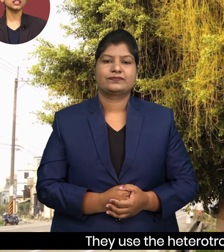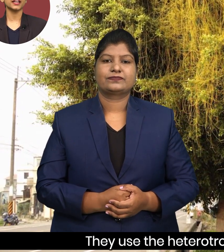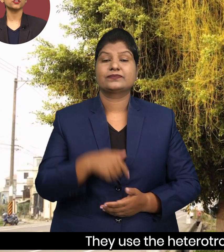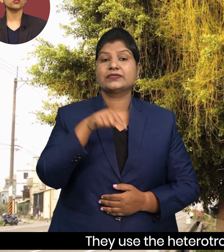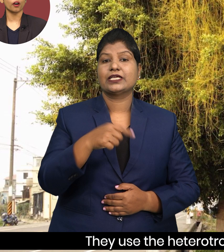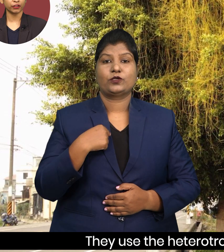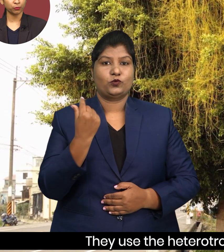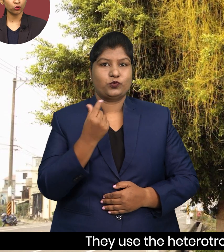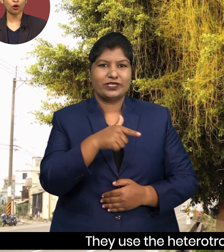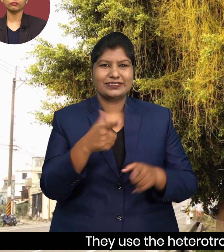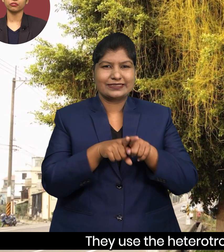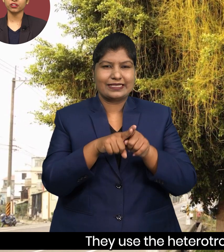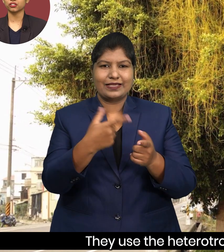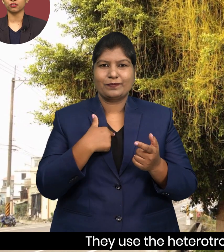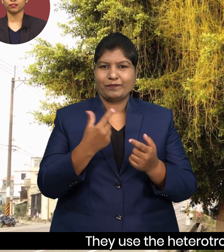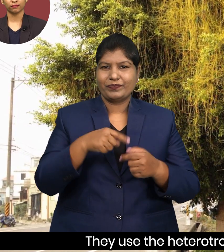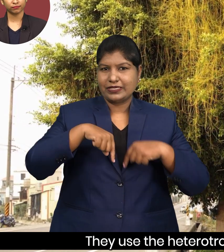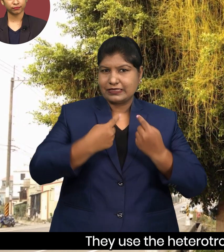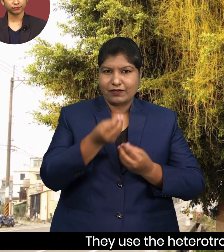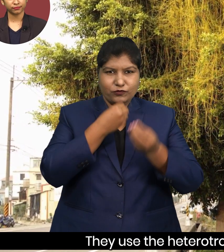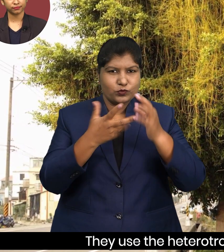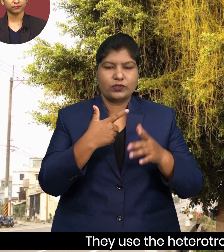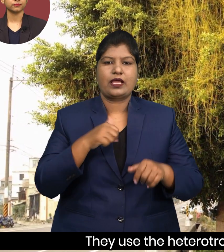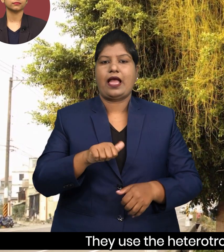they use the heterotrophic mode of nutrition.